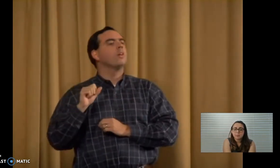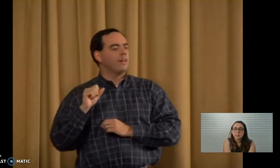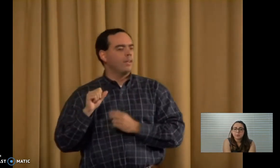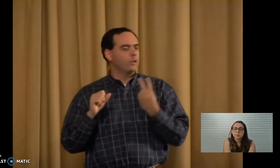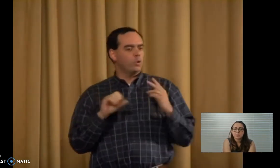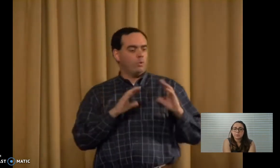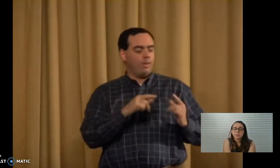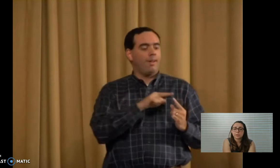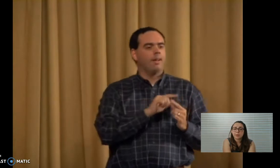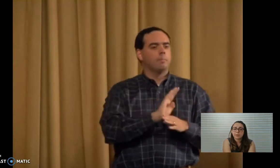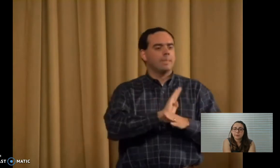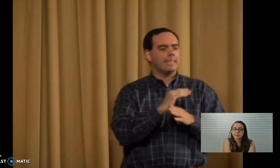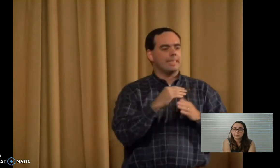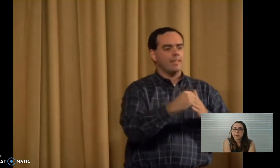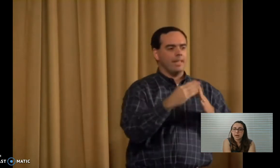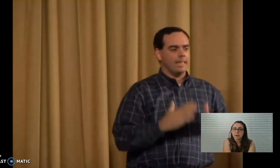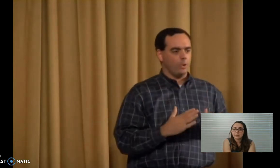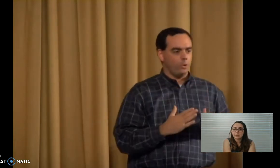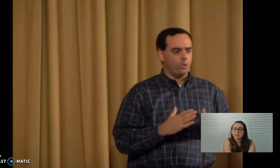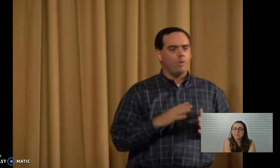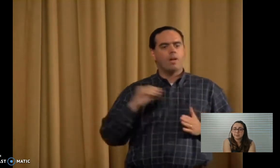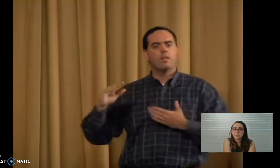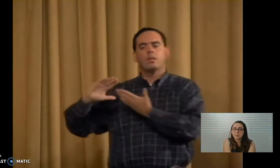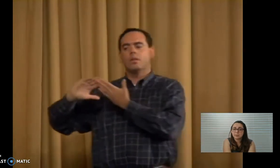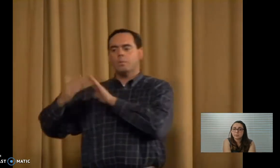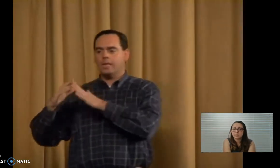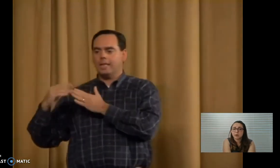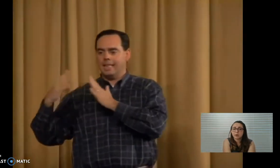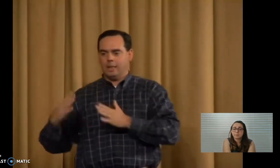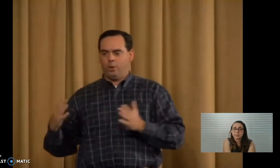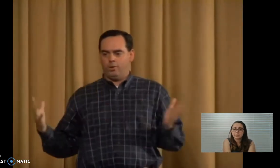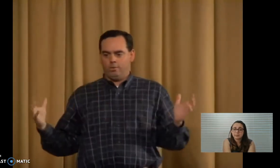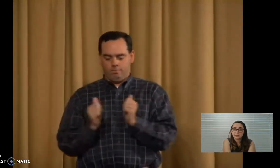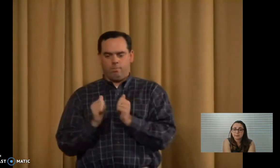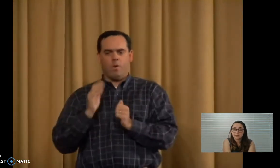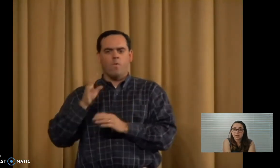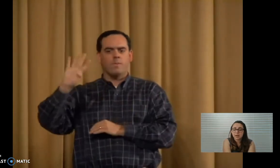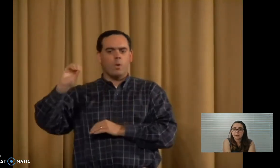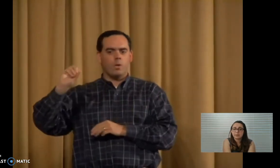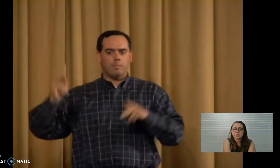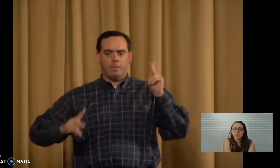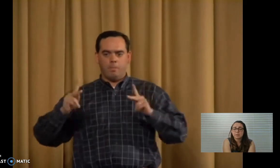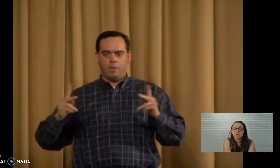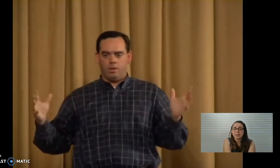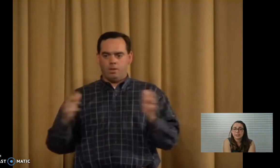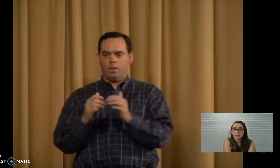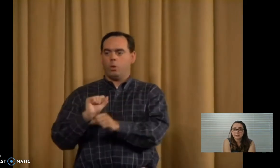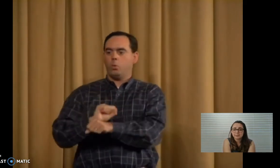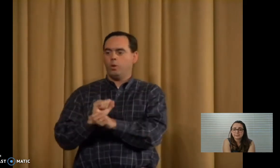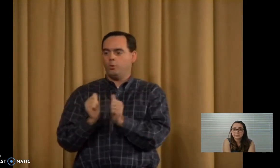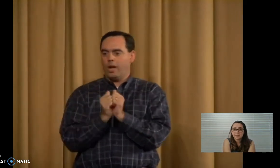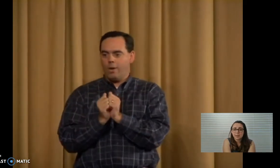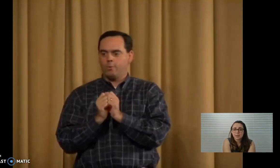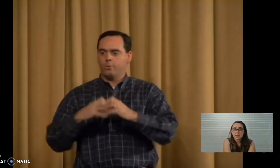The people who were the driving forces behind the development of the school are business and community